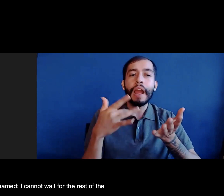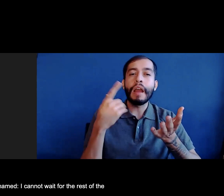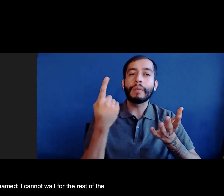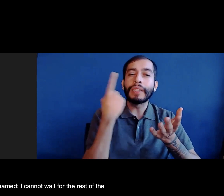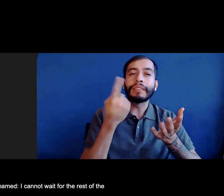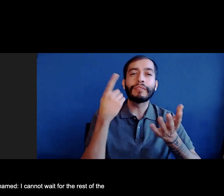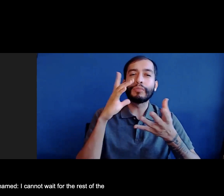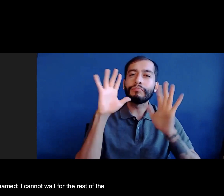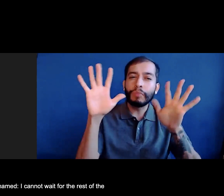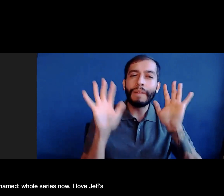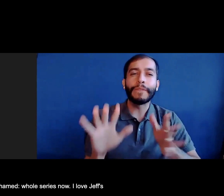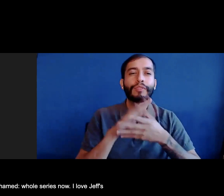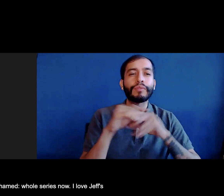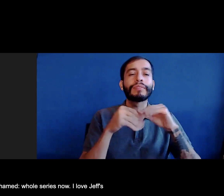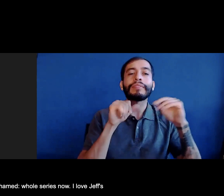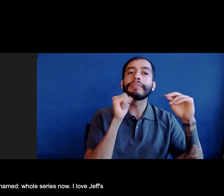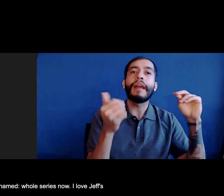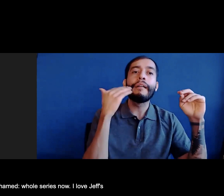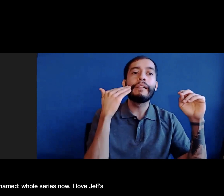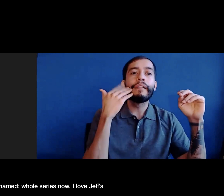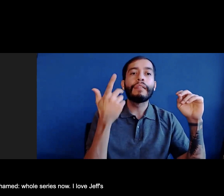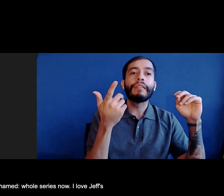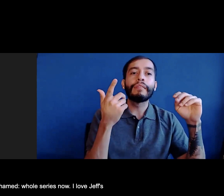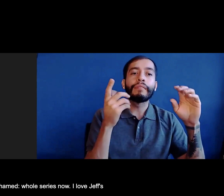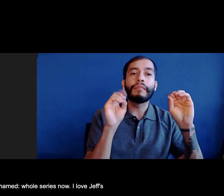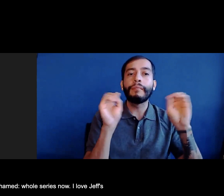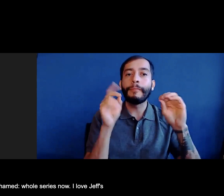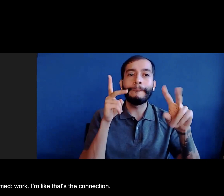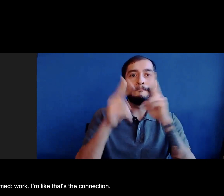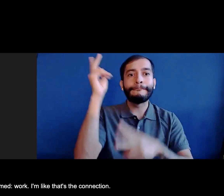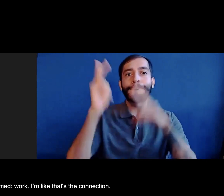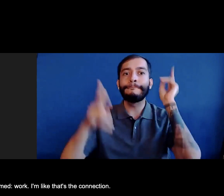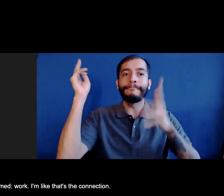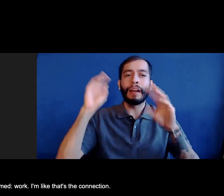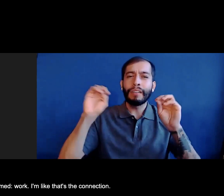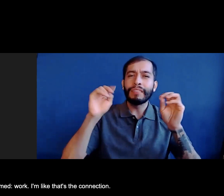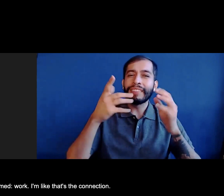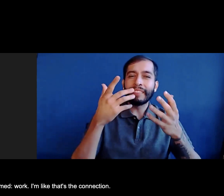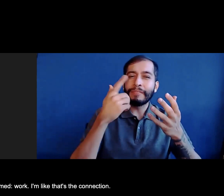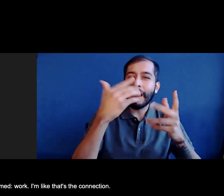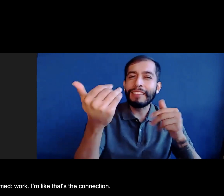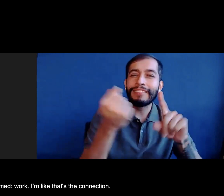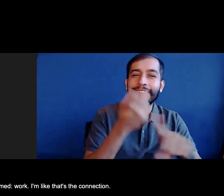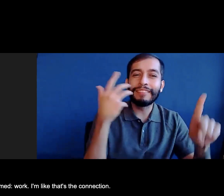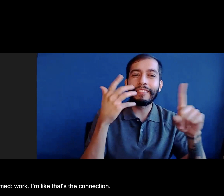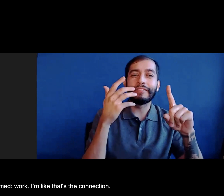film. And I'd love if you could share with us one of those stories.